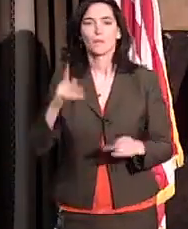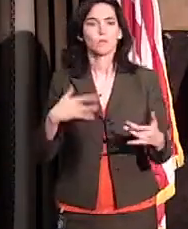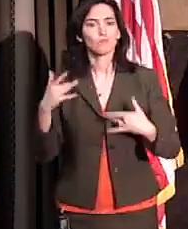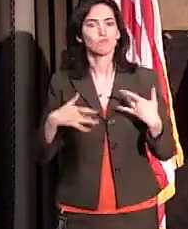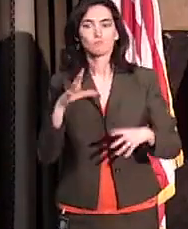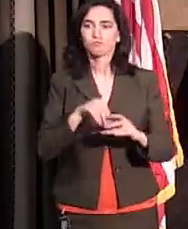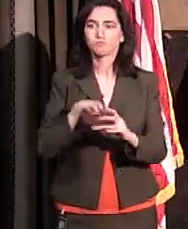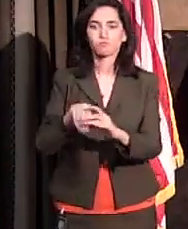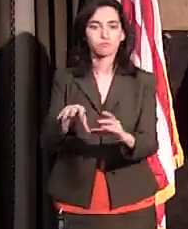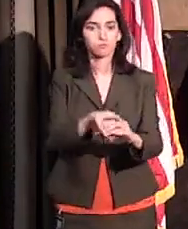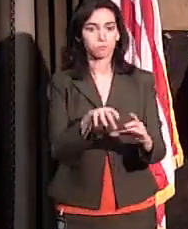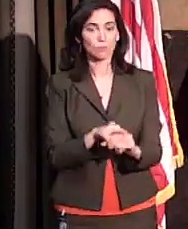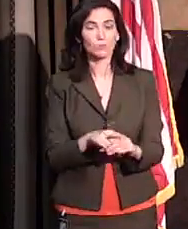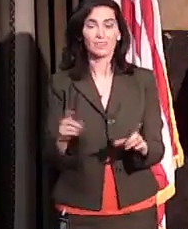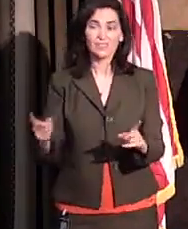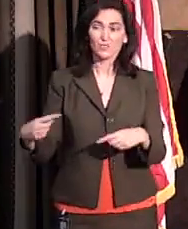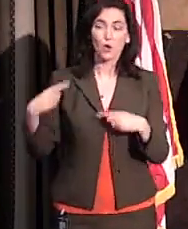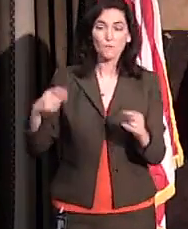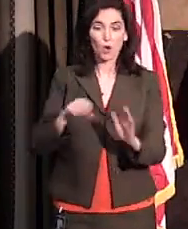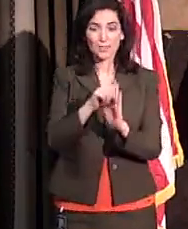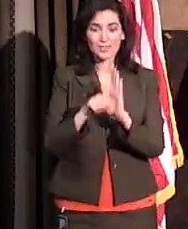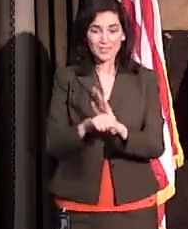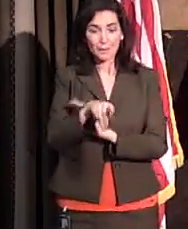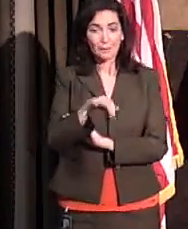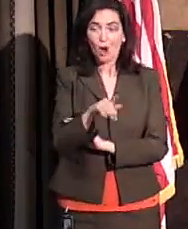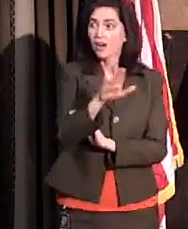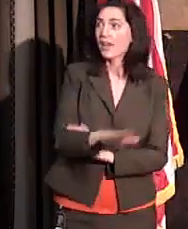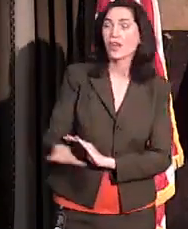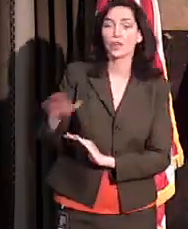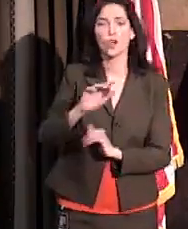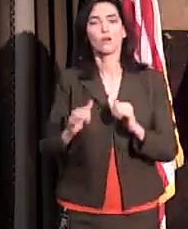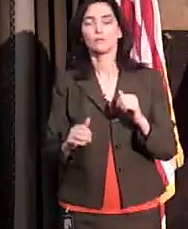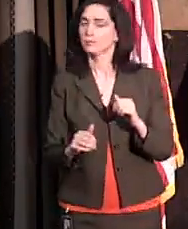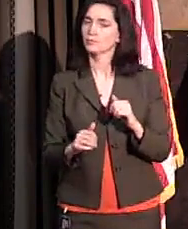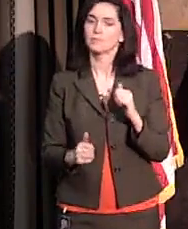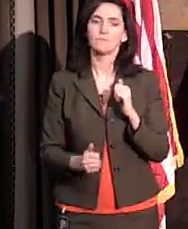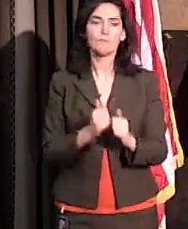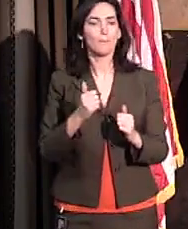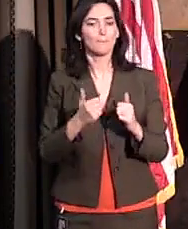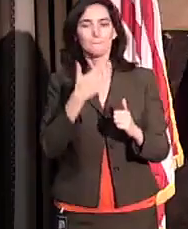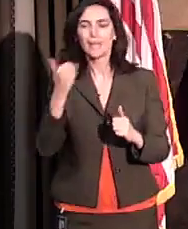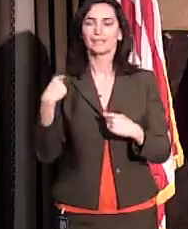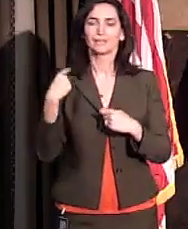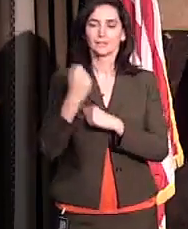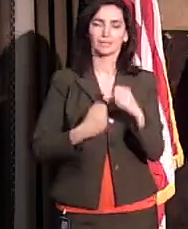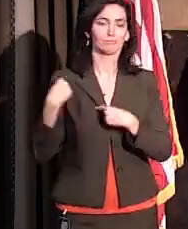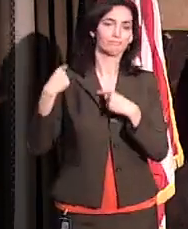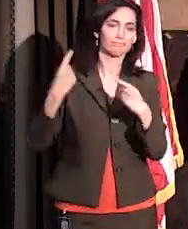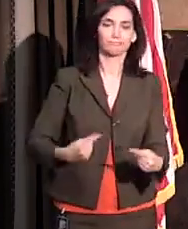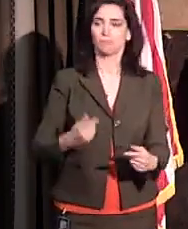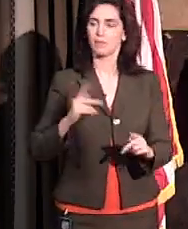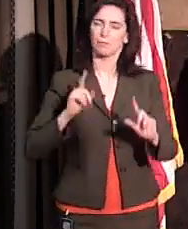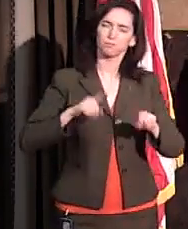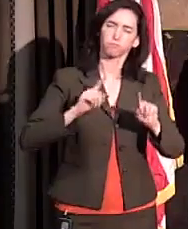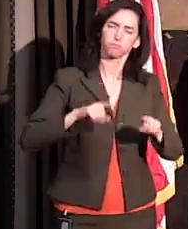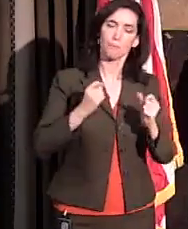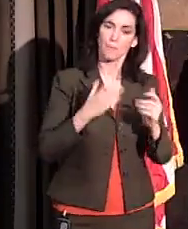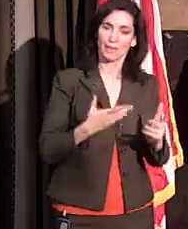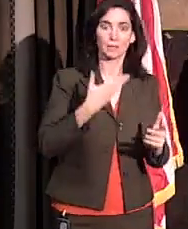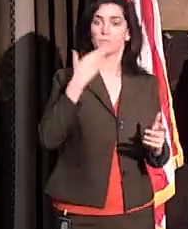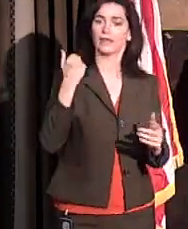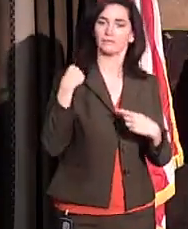it's driven us to our best year ever in state parks by that fourth night free, and it's been working. The next